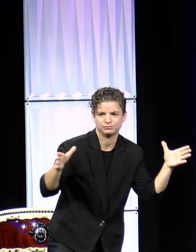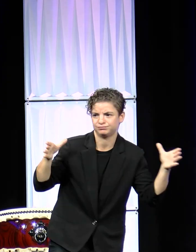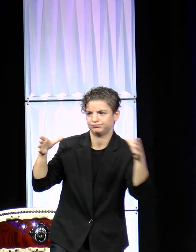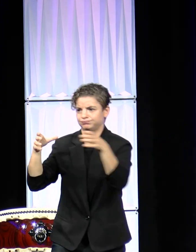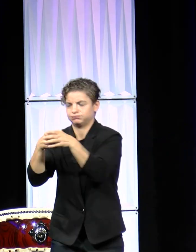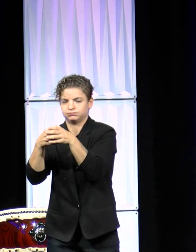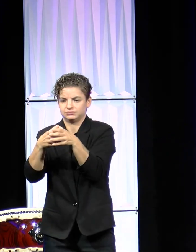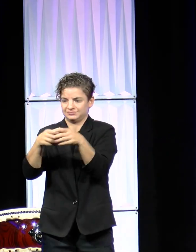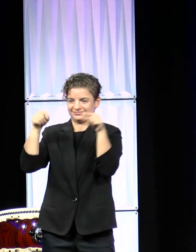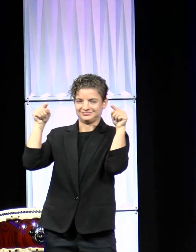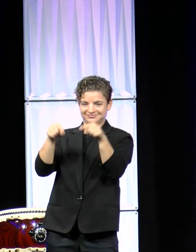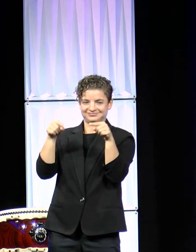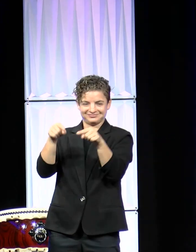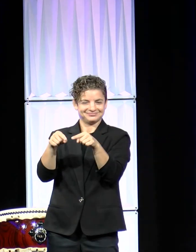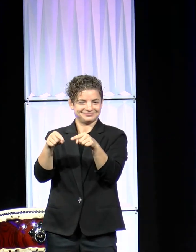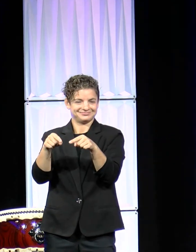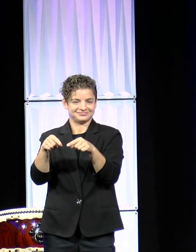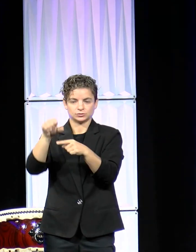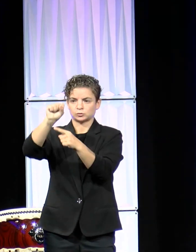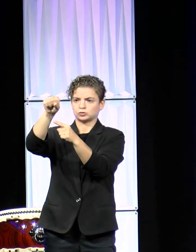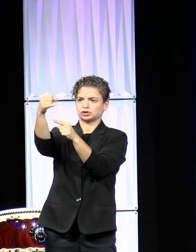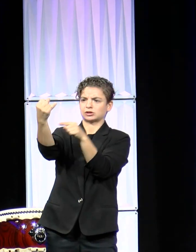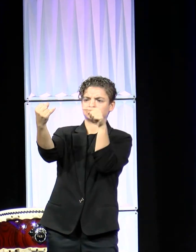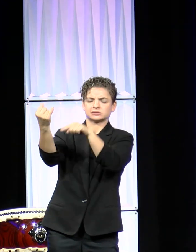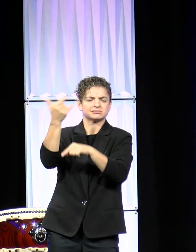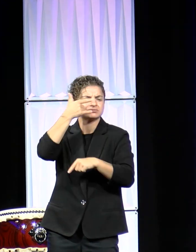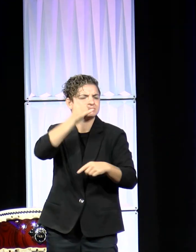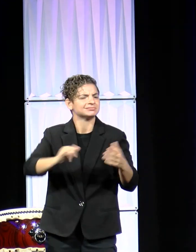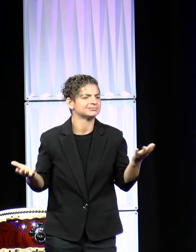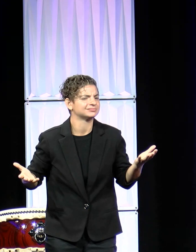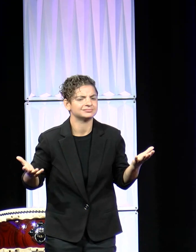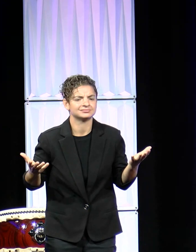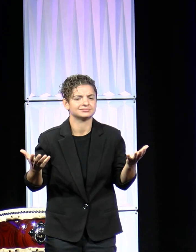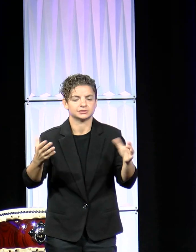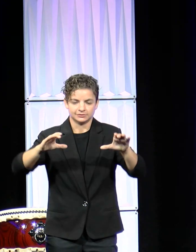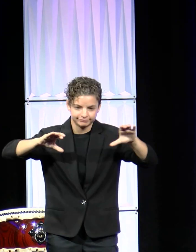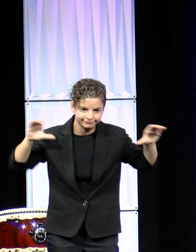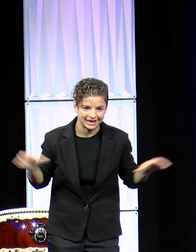simply advocating and championing for the well-being of all people.